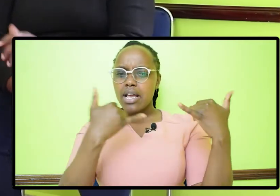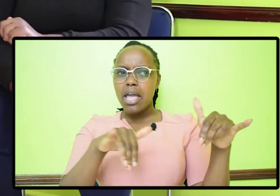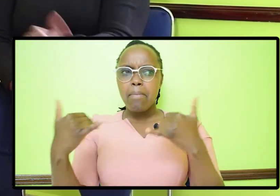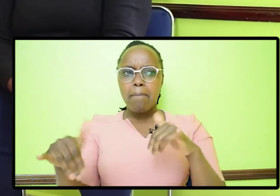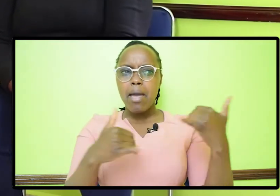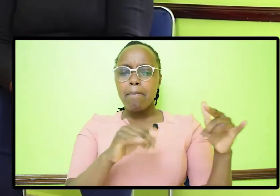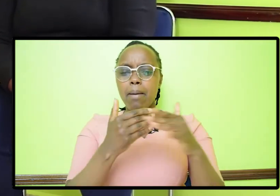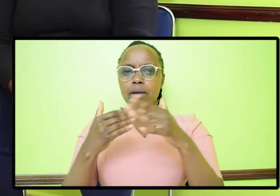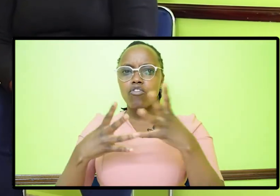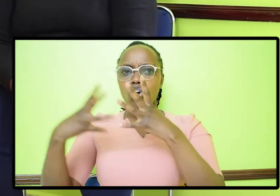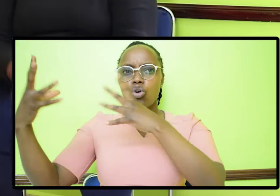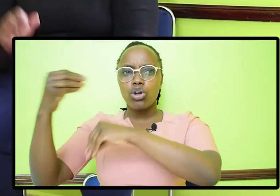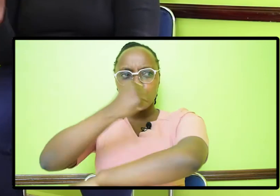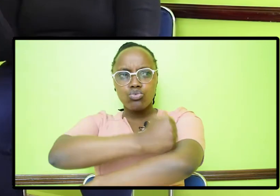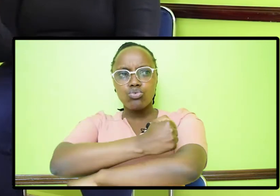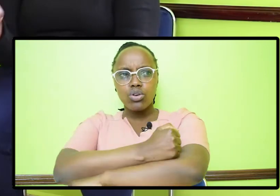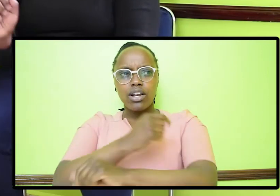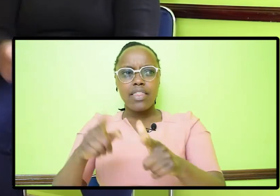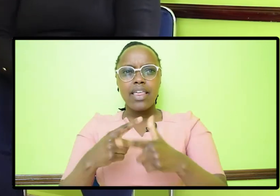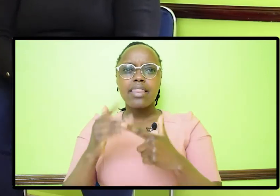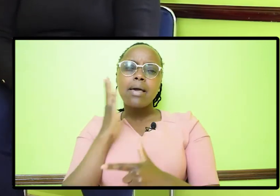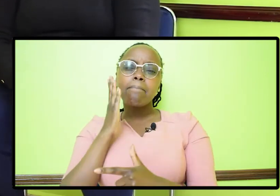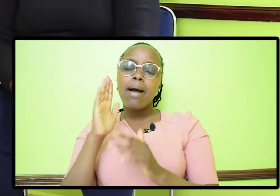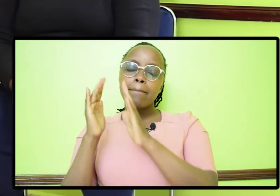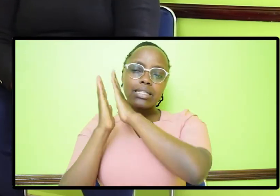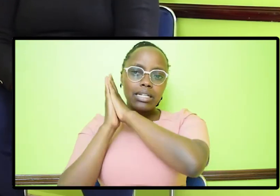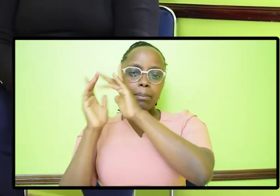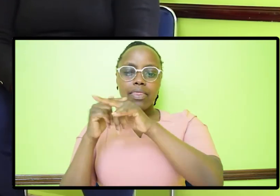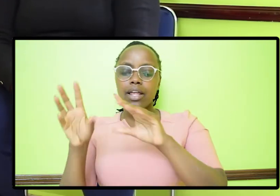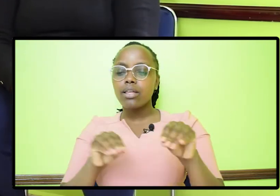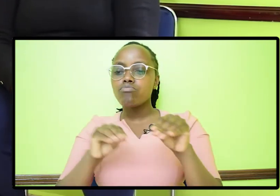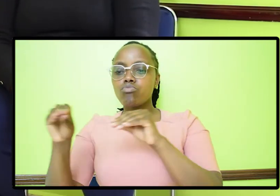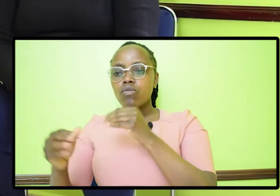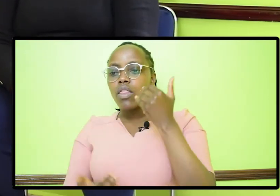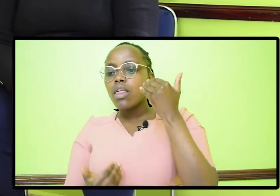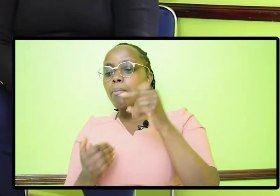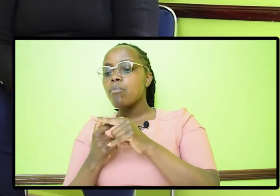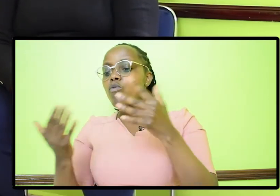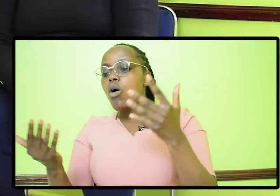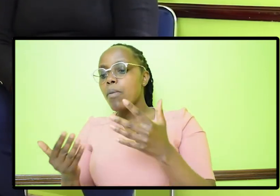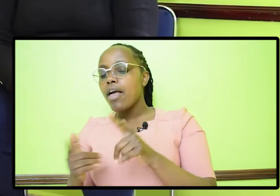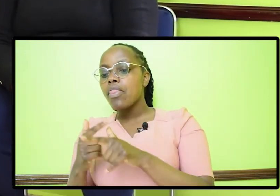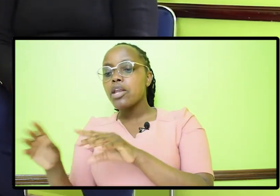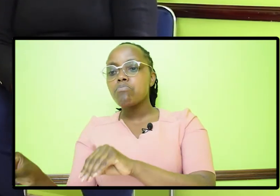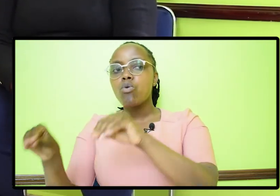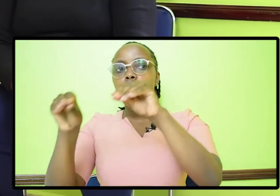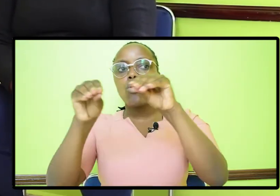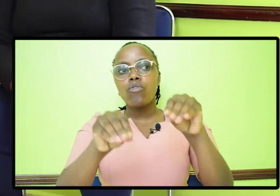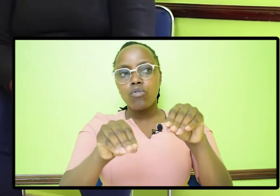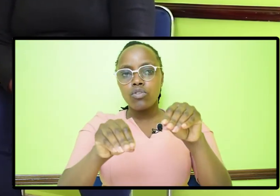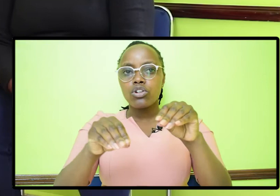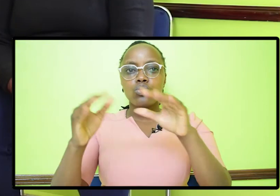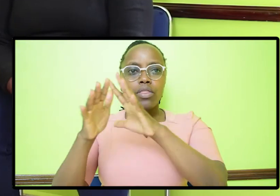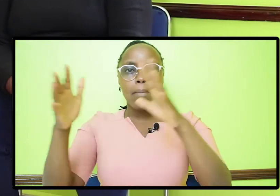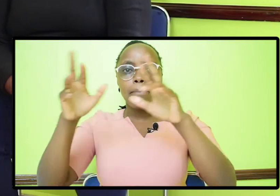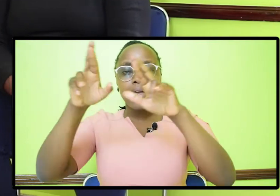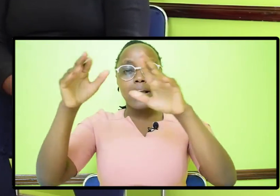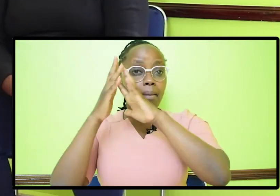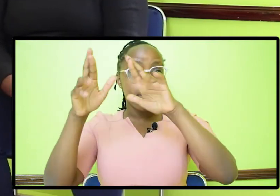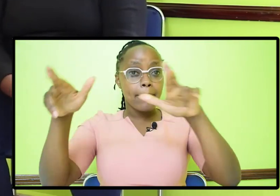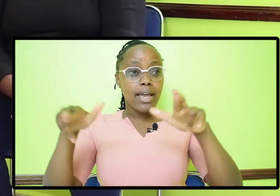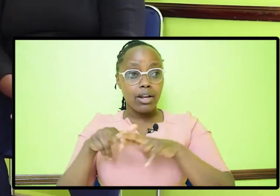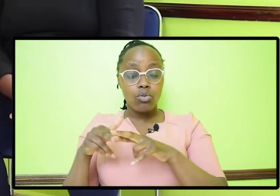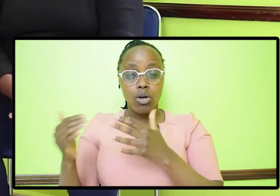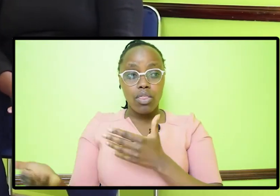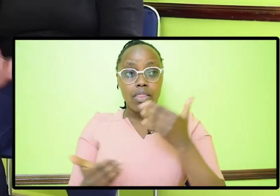and played the baby before going to school, and it was good. Then the mom slept. I transferred the baby now from where he was to now the main bedroom, because